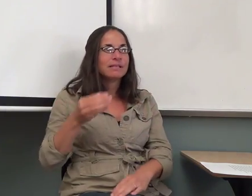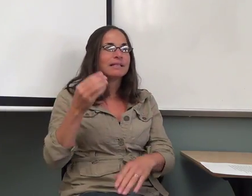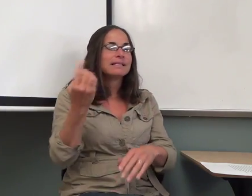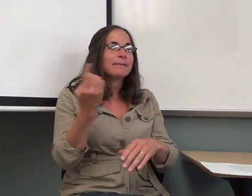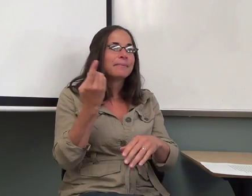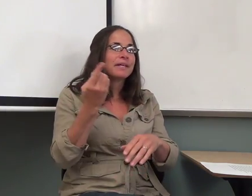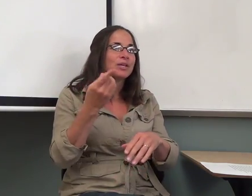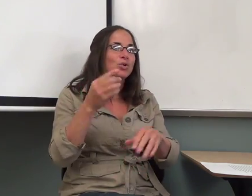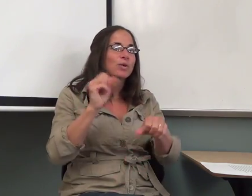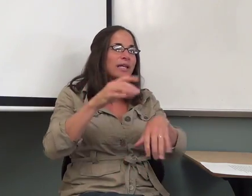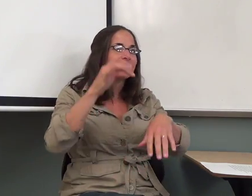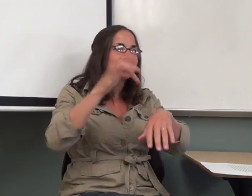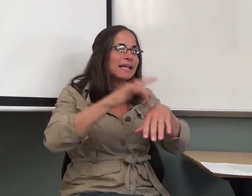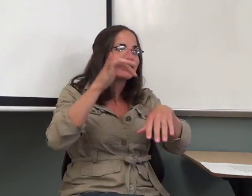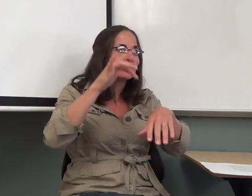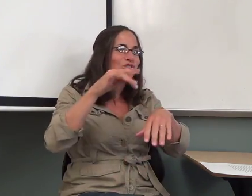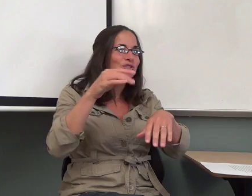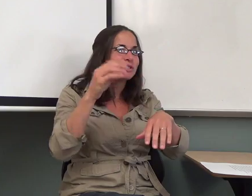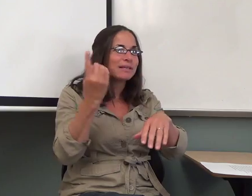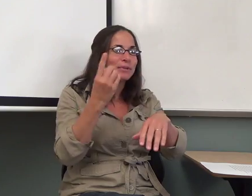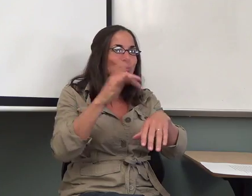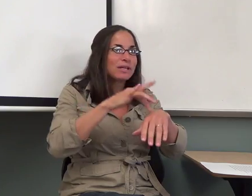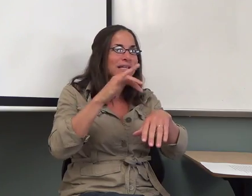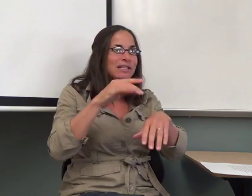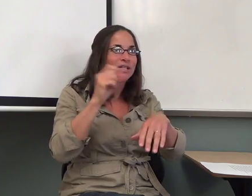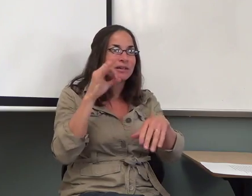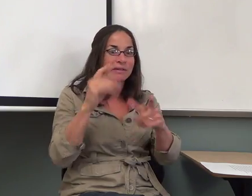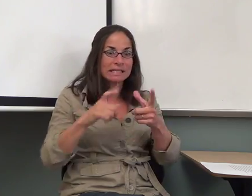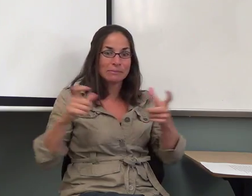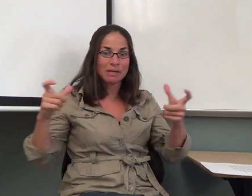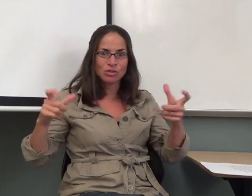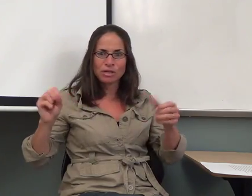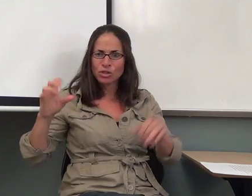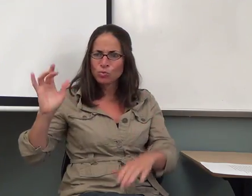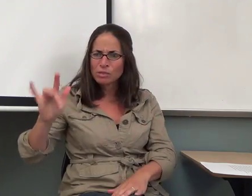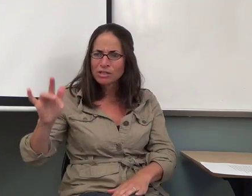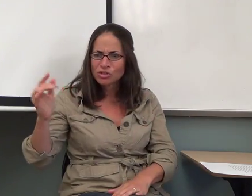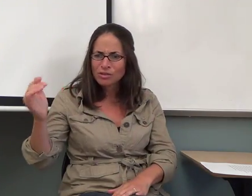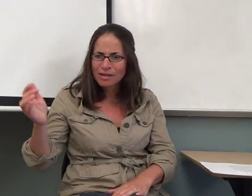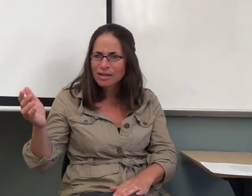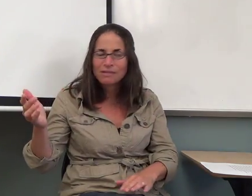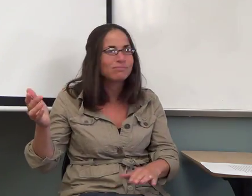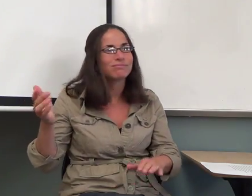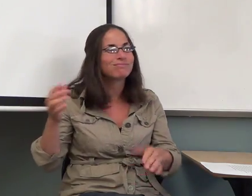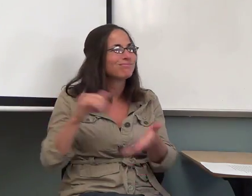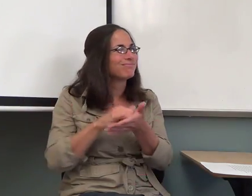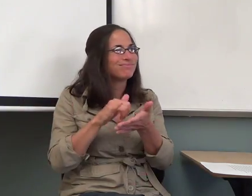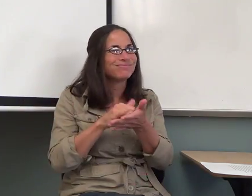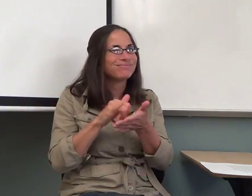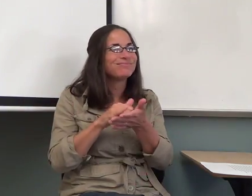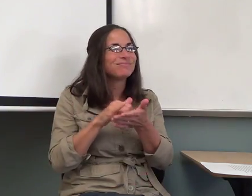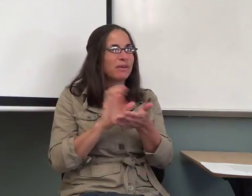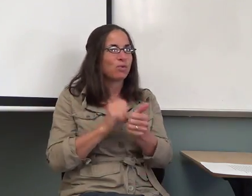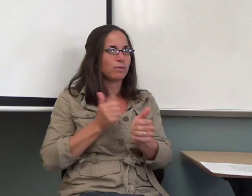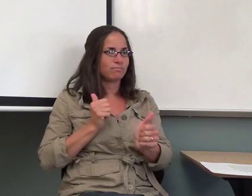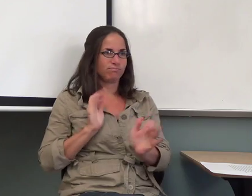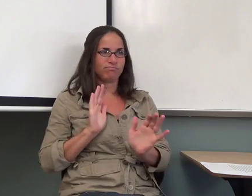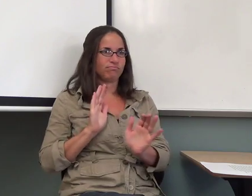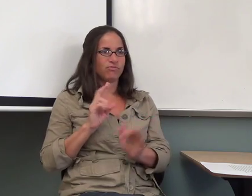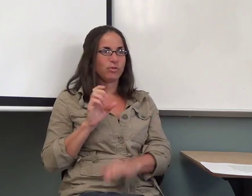you can't touch expanding, can you? No. I'm trying to think of it in that term. So we're going to stay away from that word for right now. We're not going to let that one be a noun. We're going to